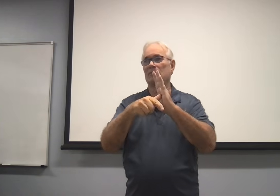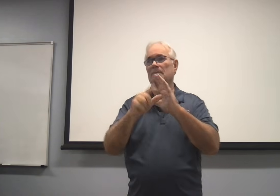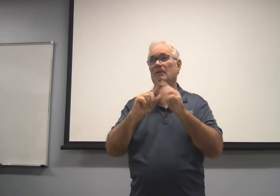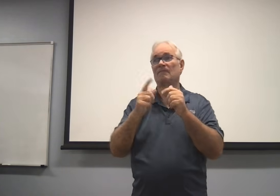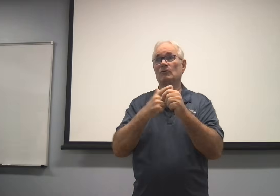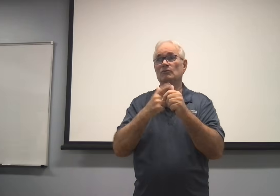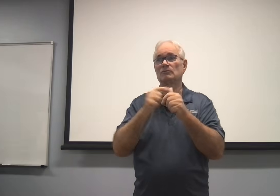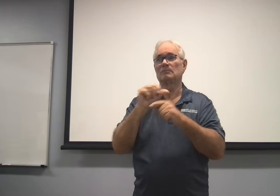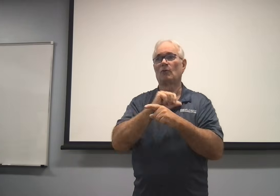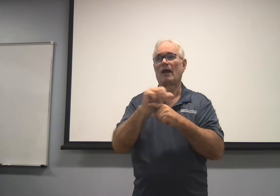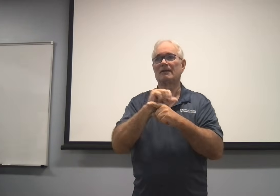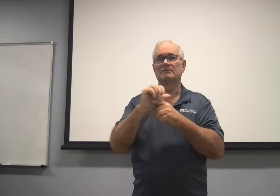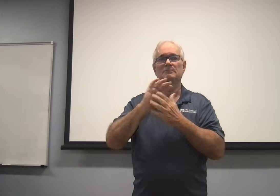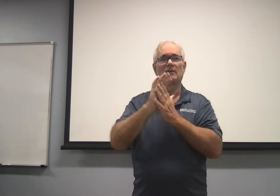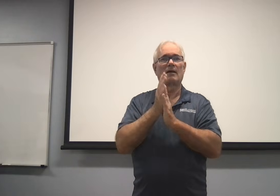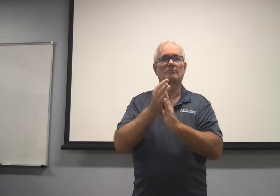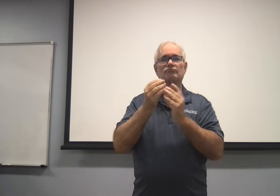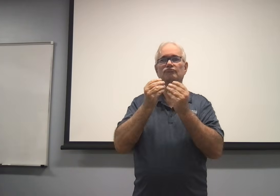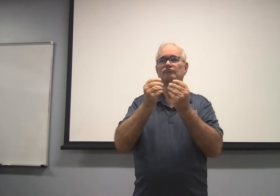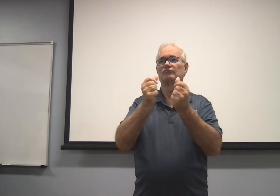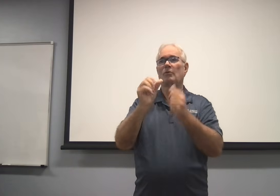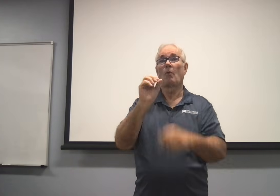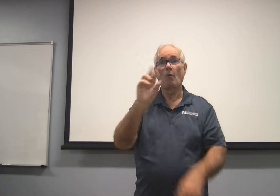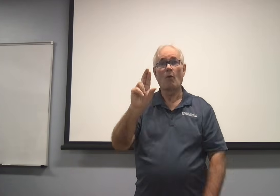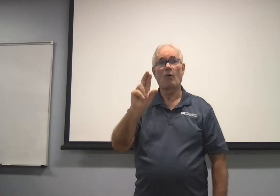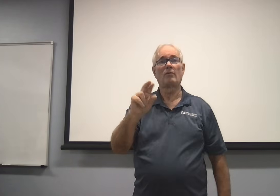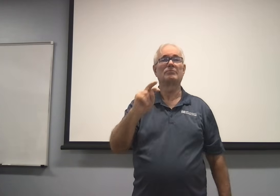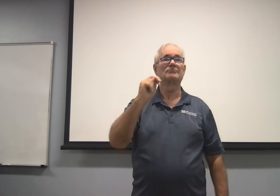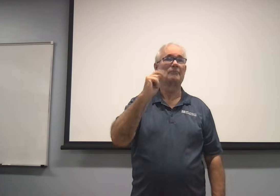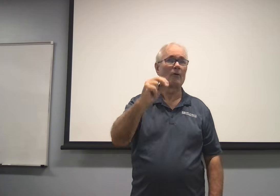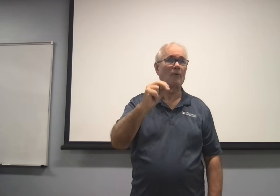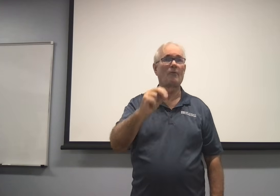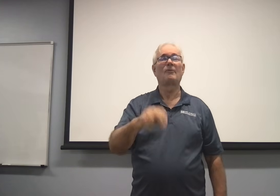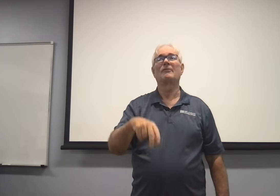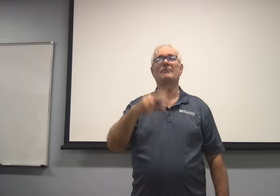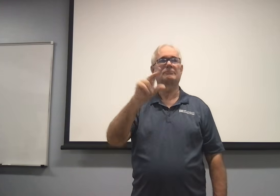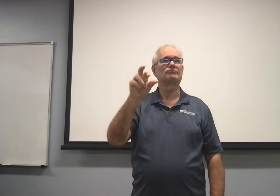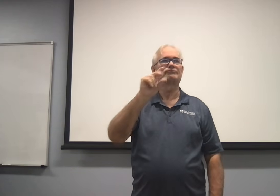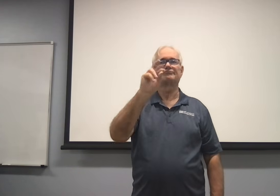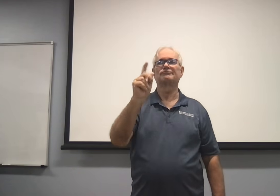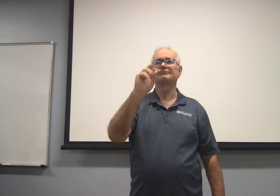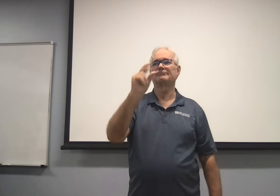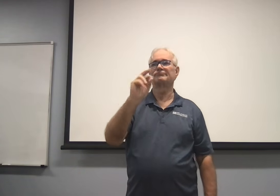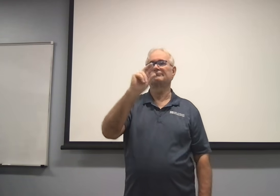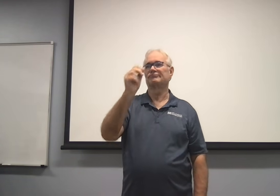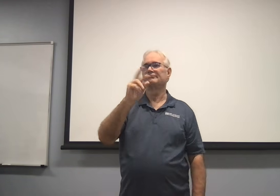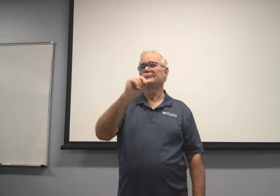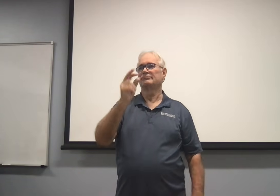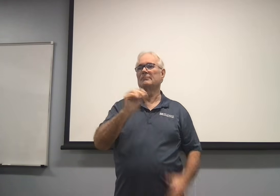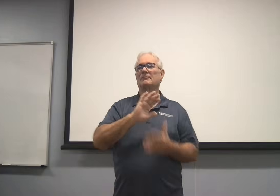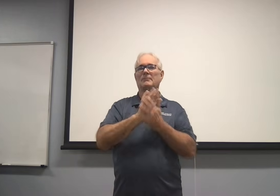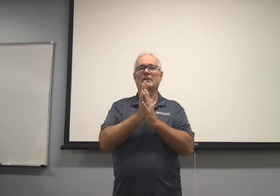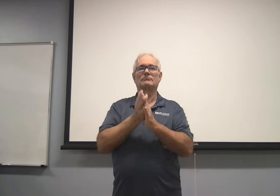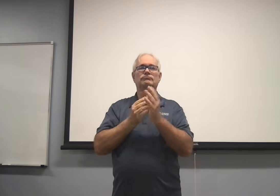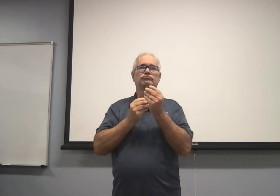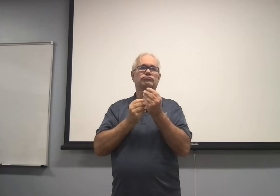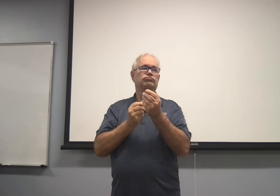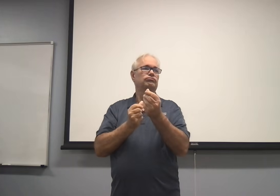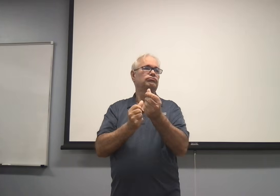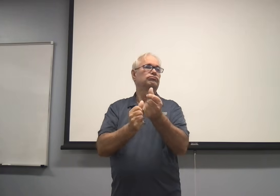worry about the movement later. First, practice the fingerspelling. O-R-N-O. Get your fingers moving, and